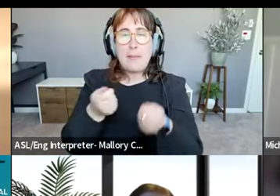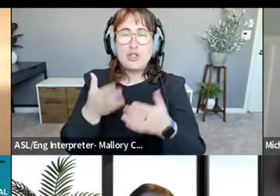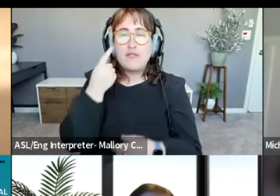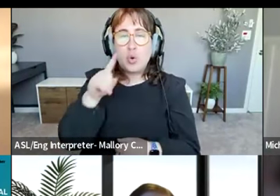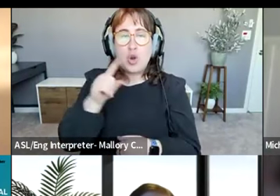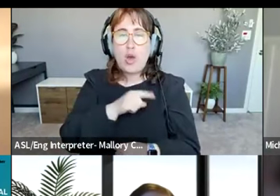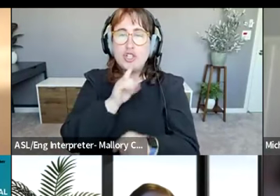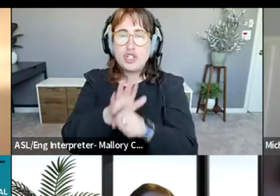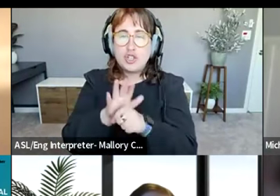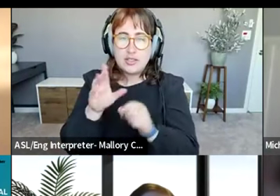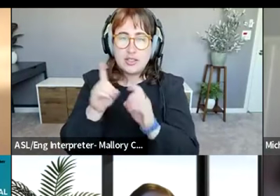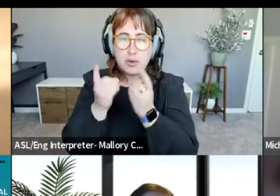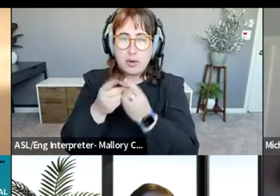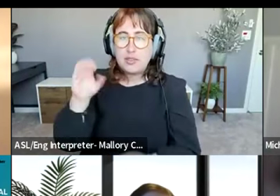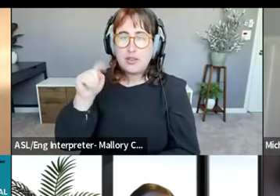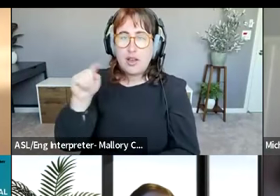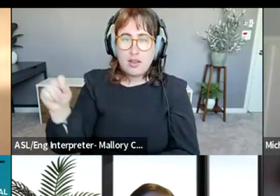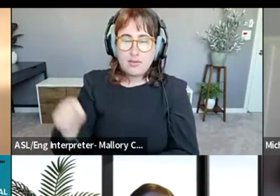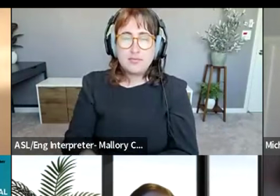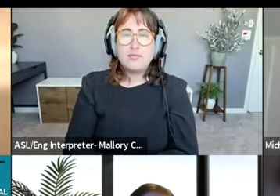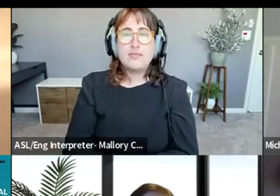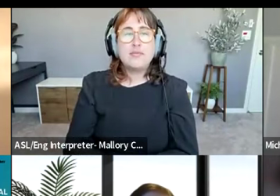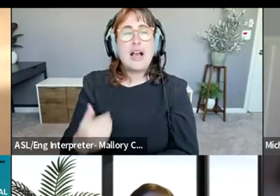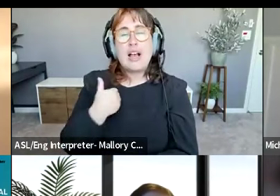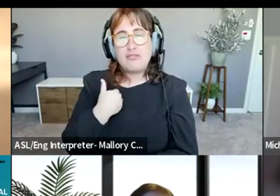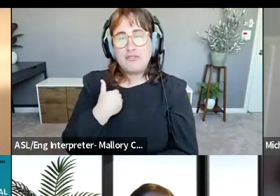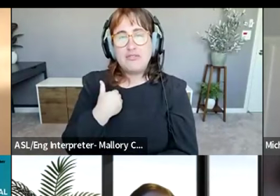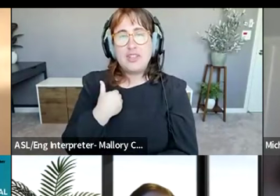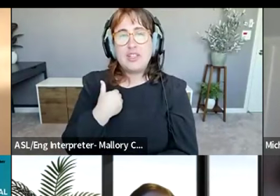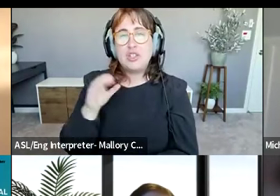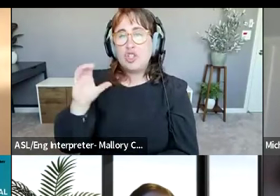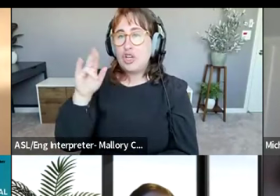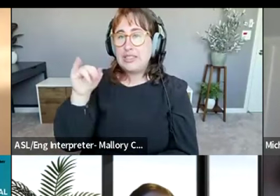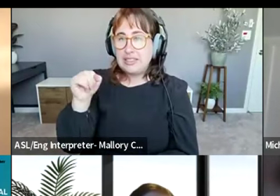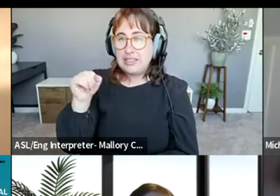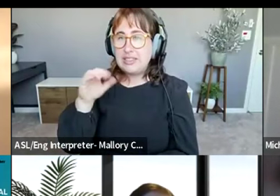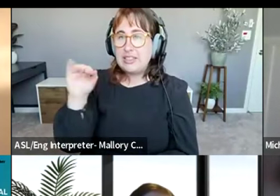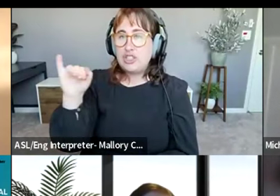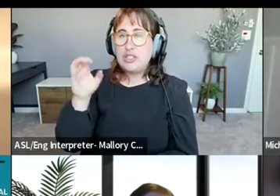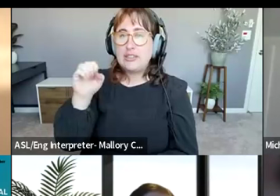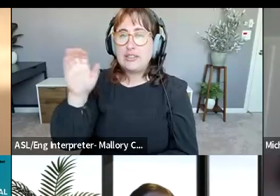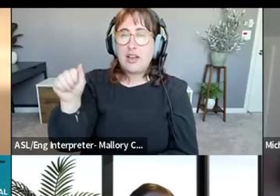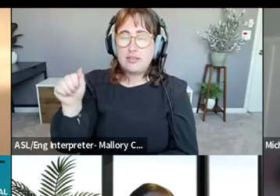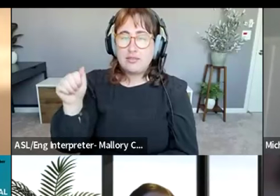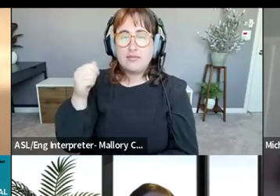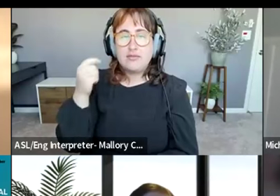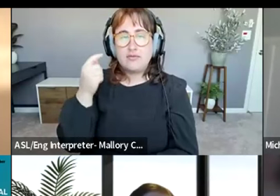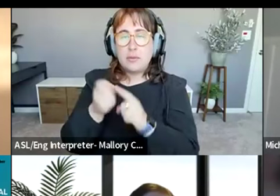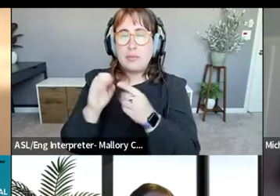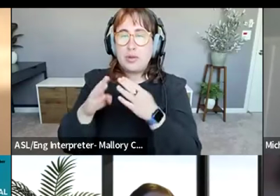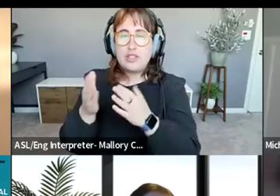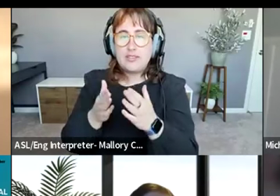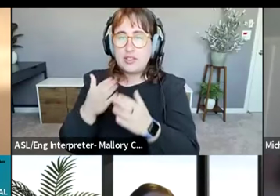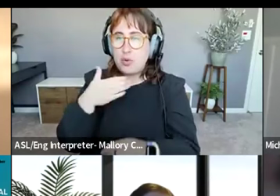our quality assurance department, Scott, on. We additionally have Chris and Jessica from Community Services.